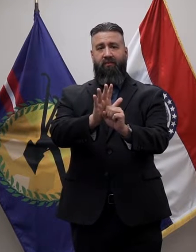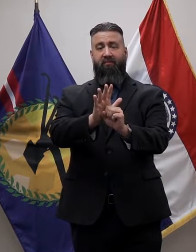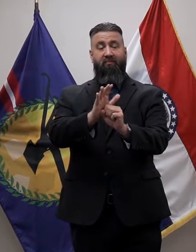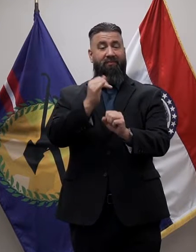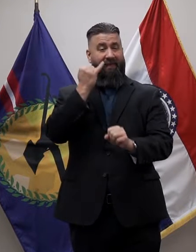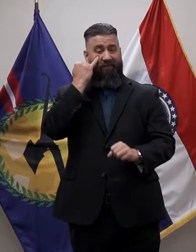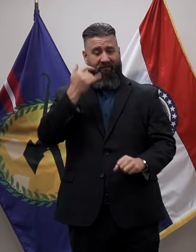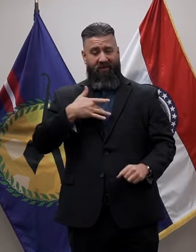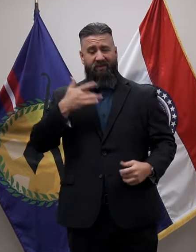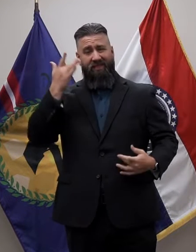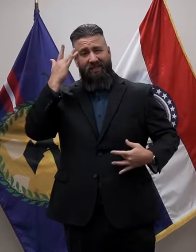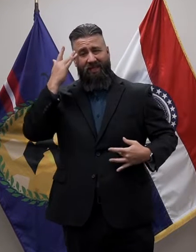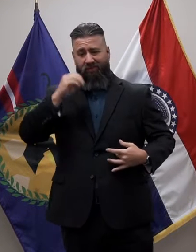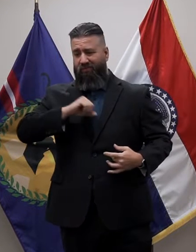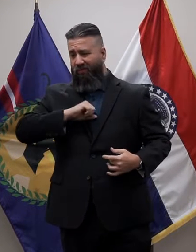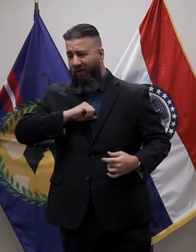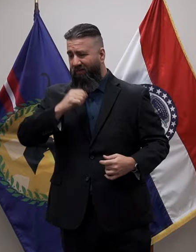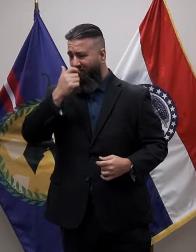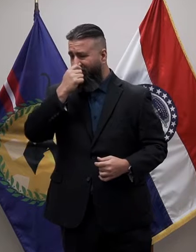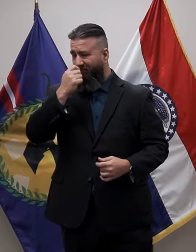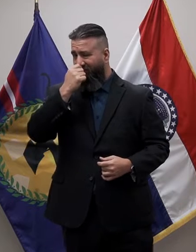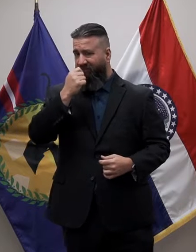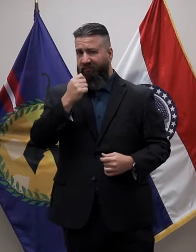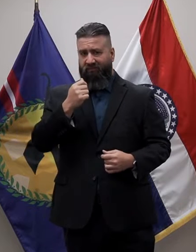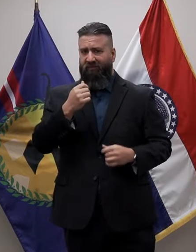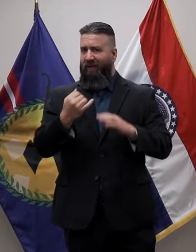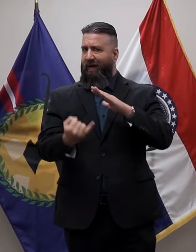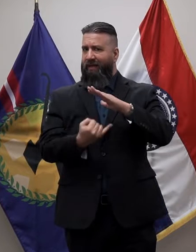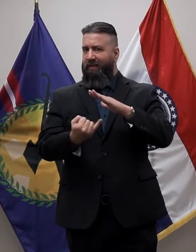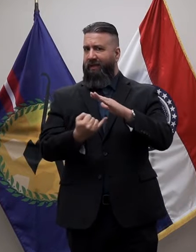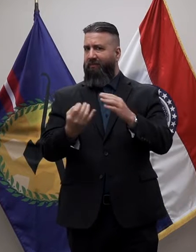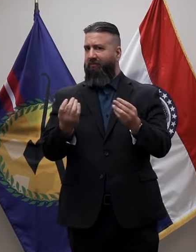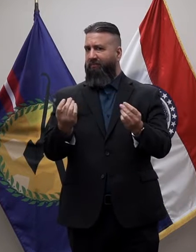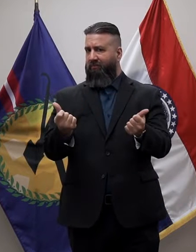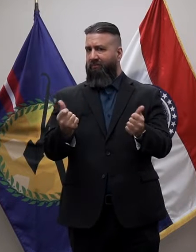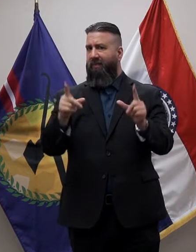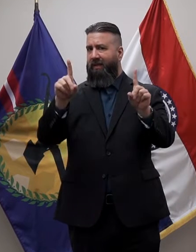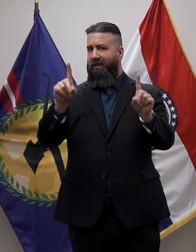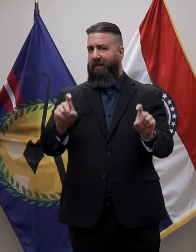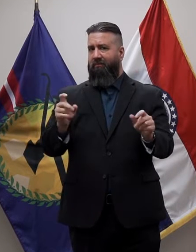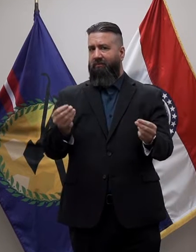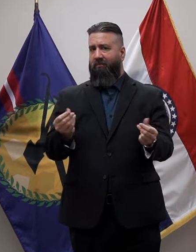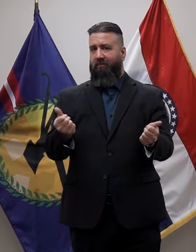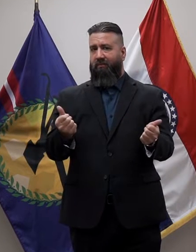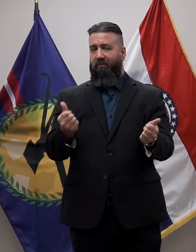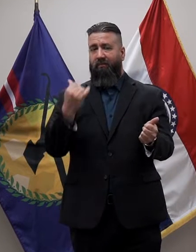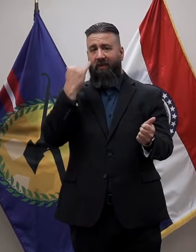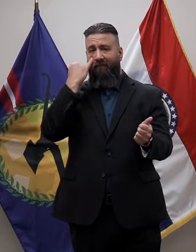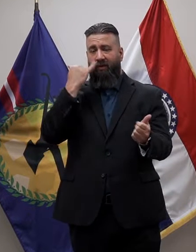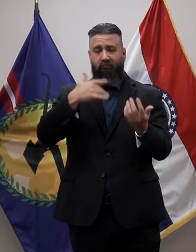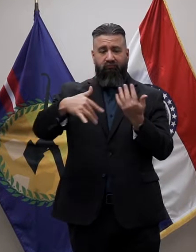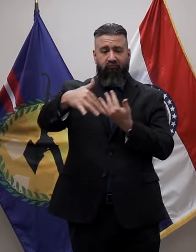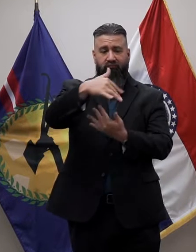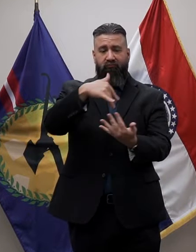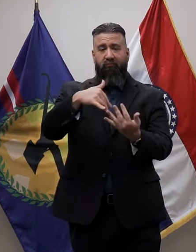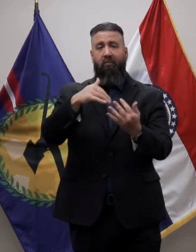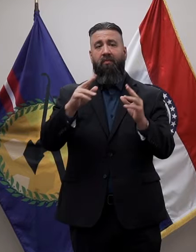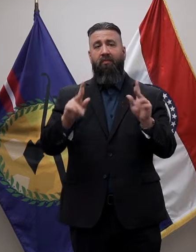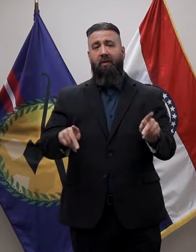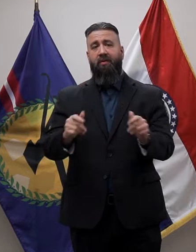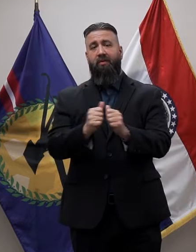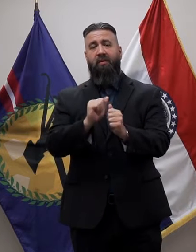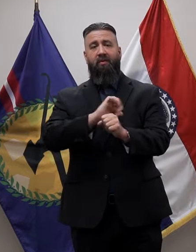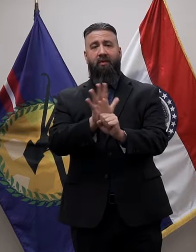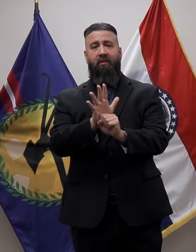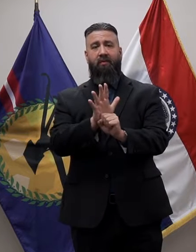tested immediately and isolate until you have your test results. If you were a close contact to someone with COVID, please get tested